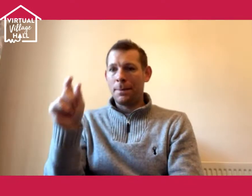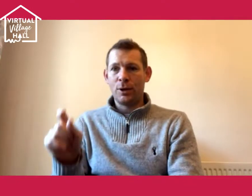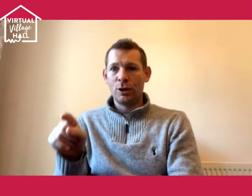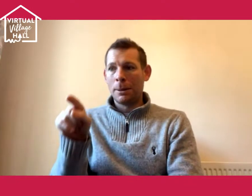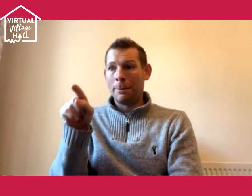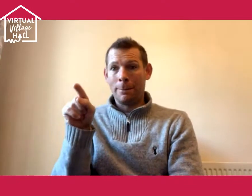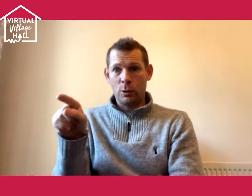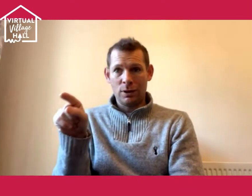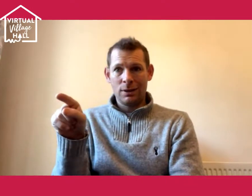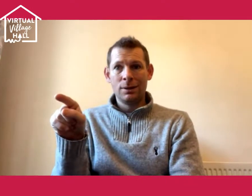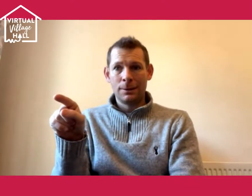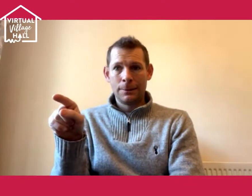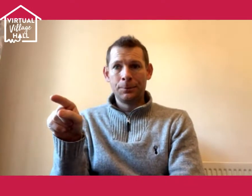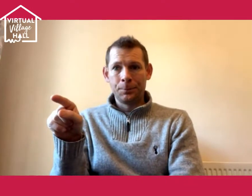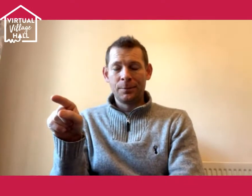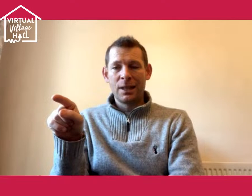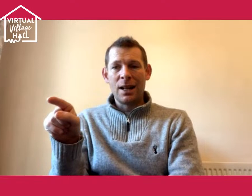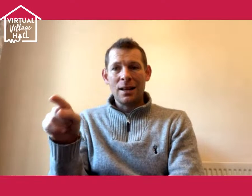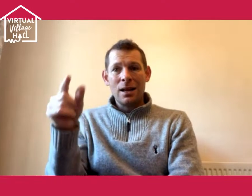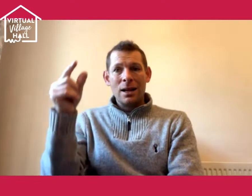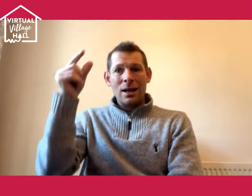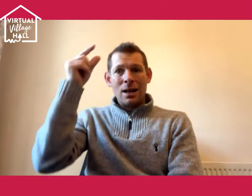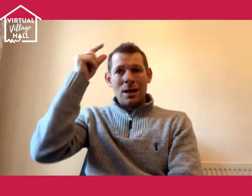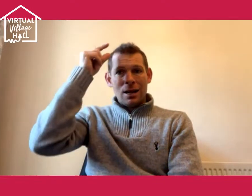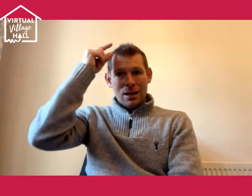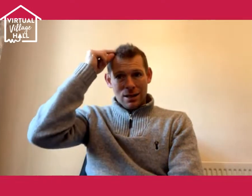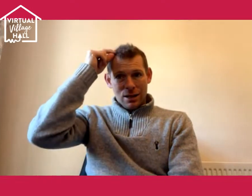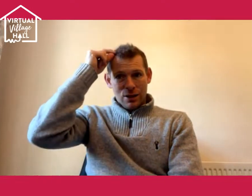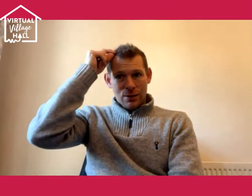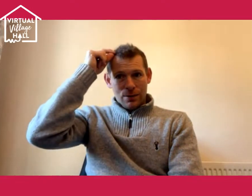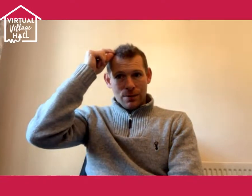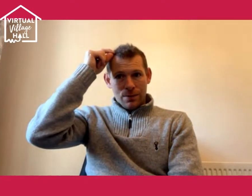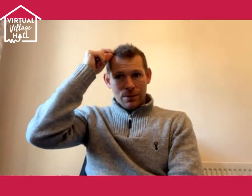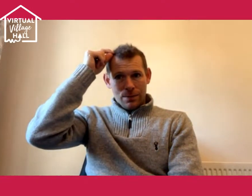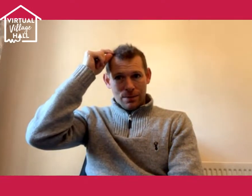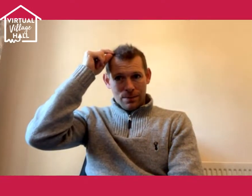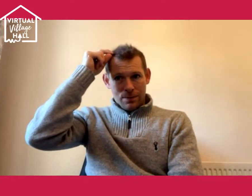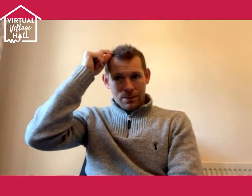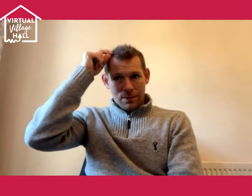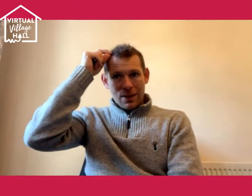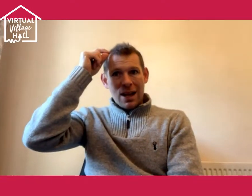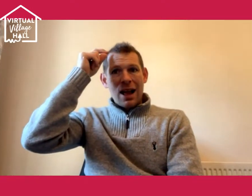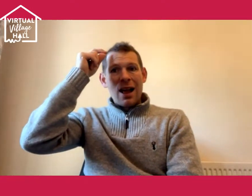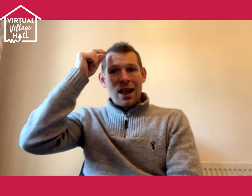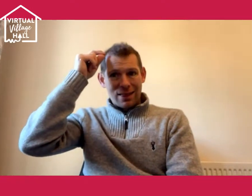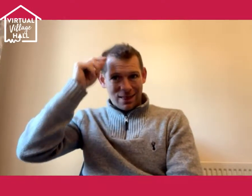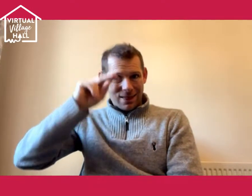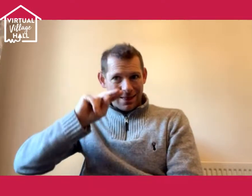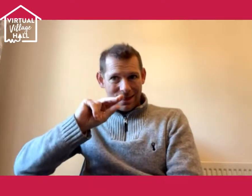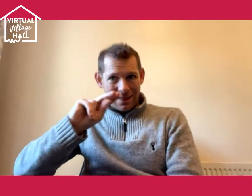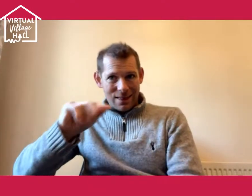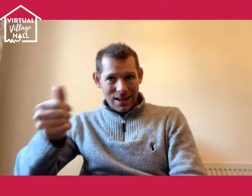person, signify if they're male or female, and then point to your own hair, and